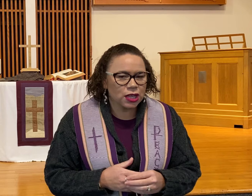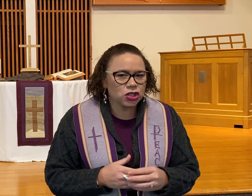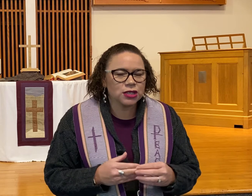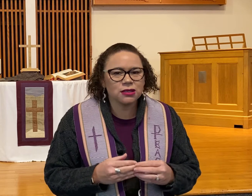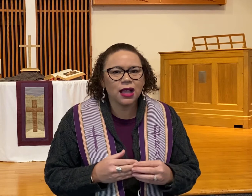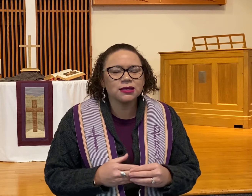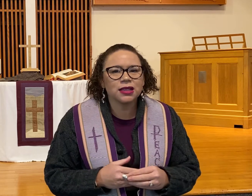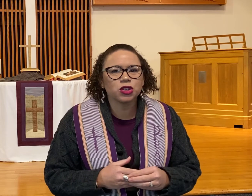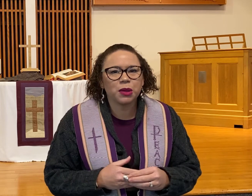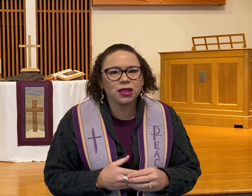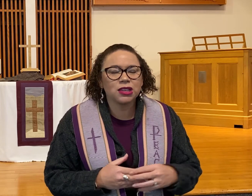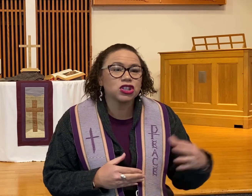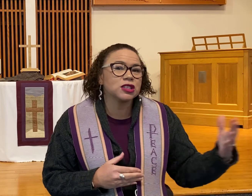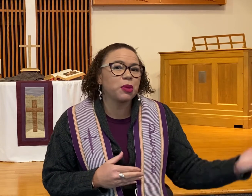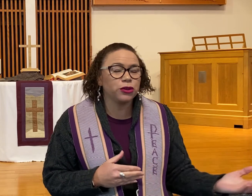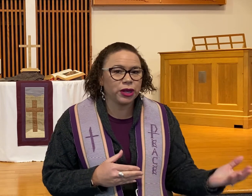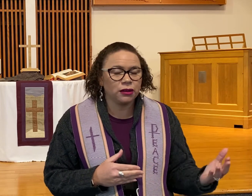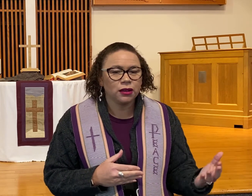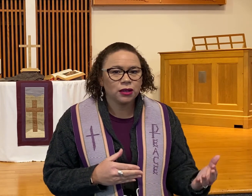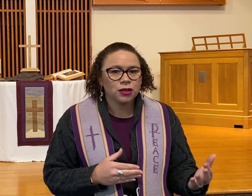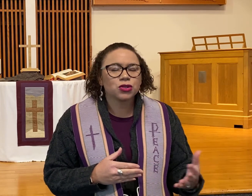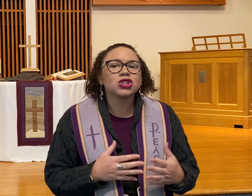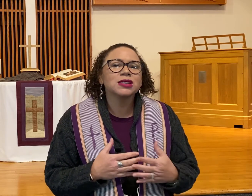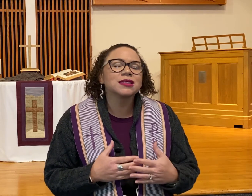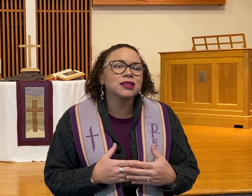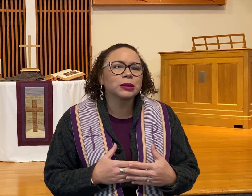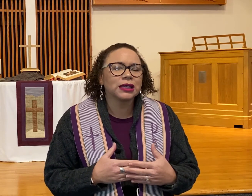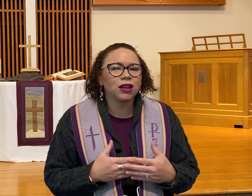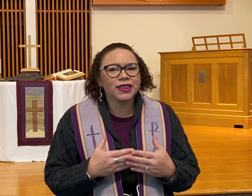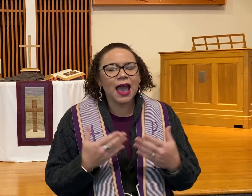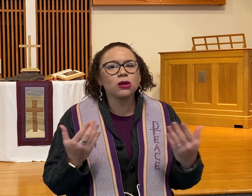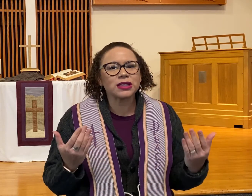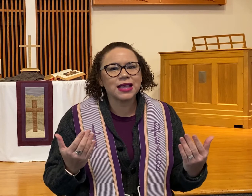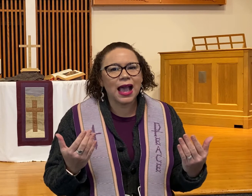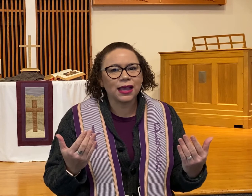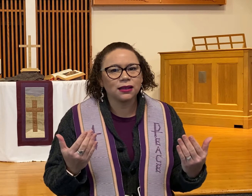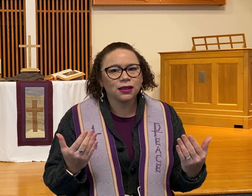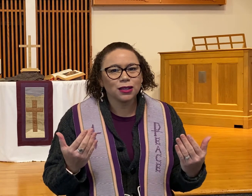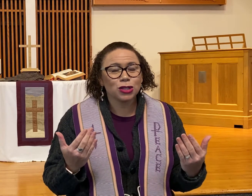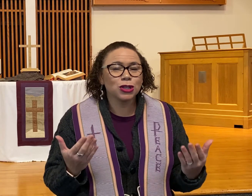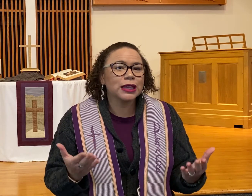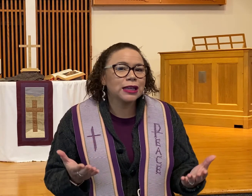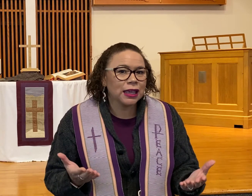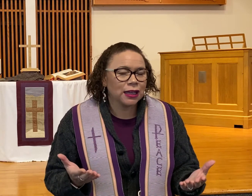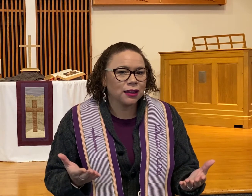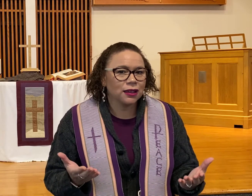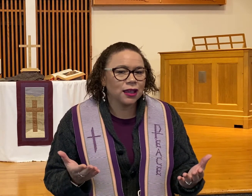she is not in such pain that she is bedridden. So she is literally on the outside looking in at